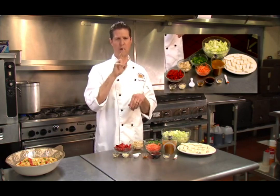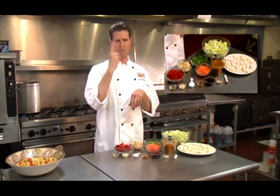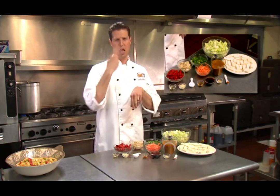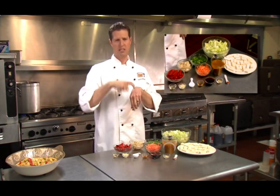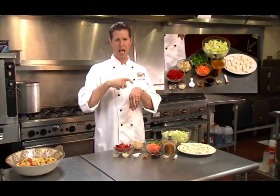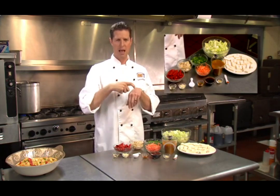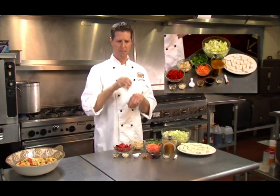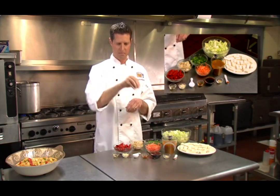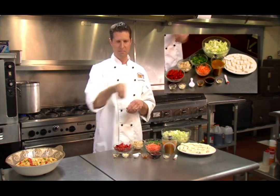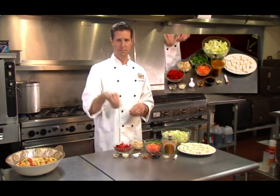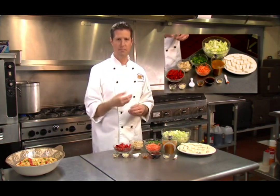a time.